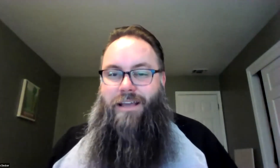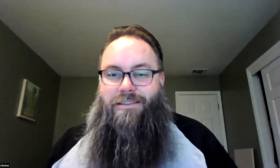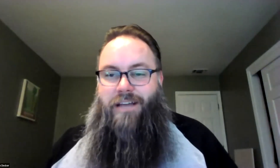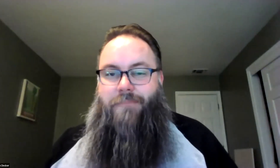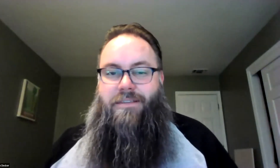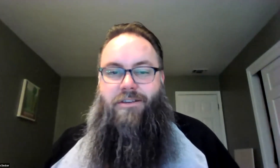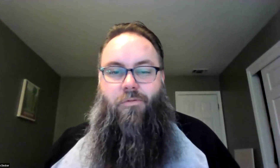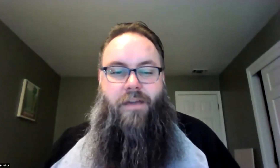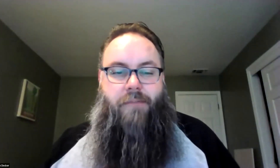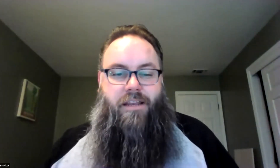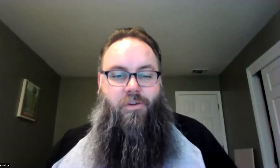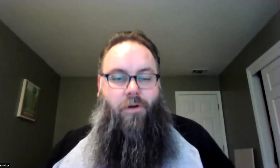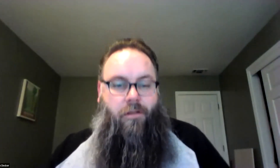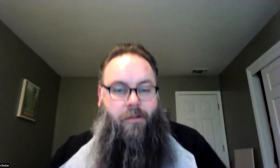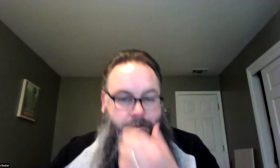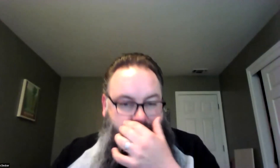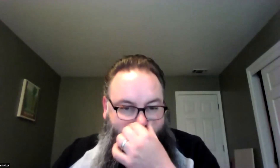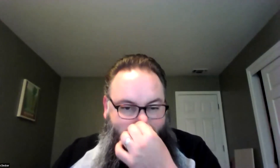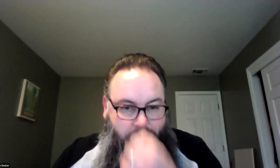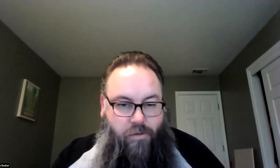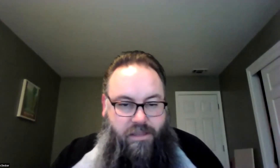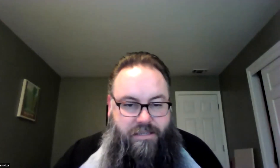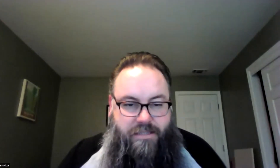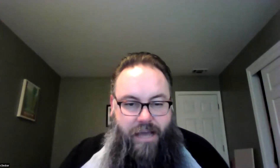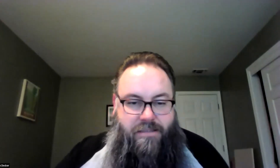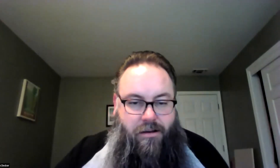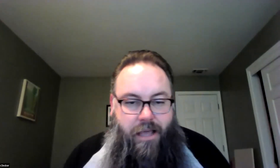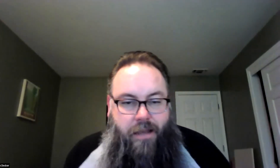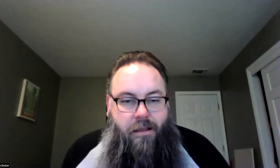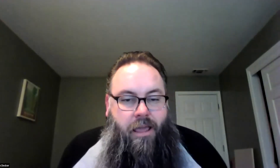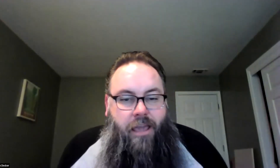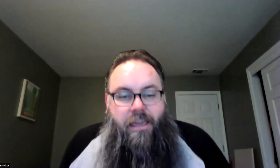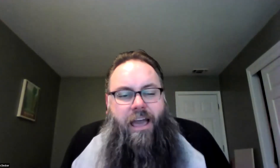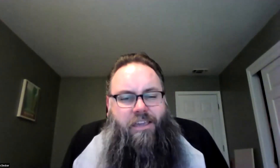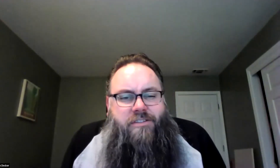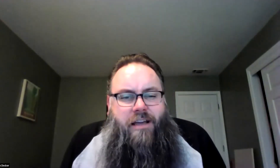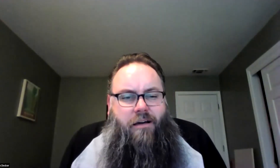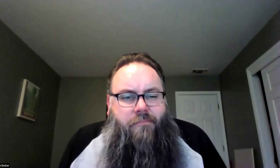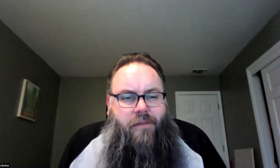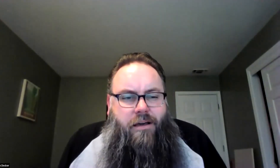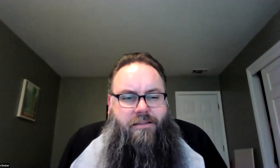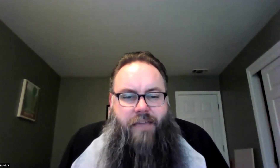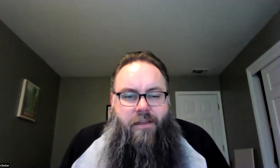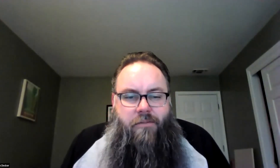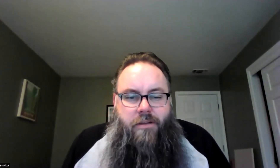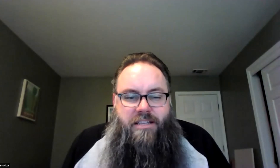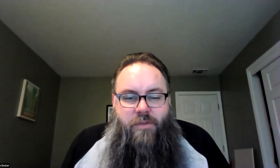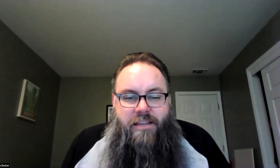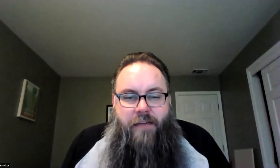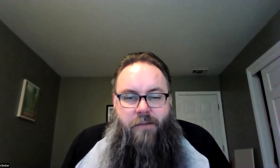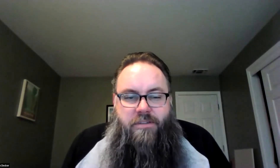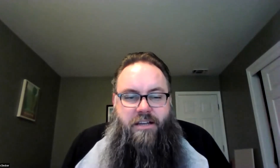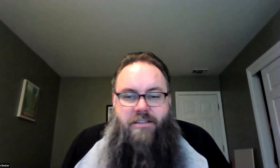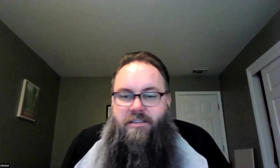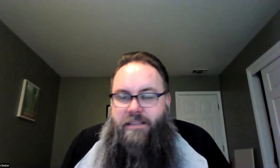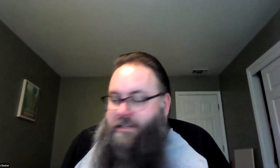a few days sometimes. And so we'll be updating you all with the status on that. Yeah, David, since we